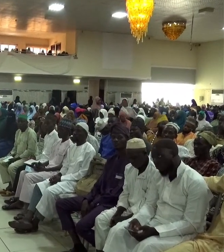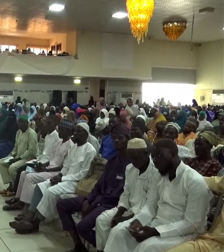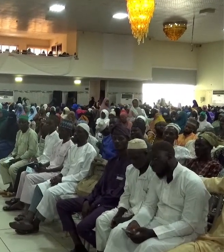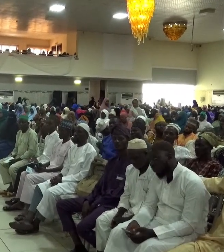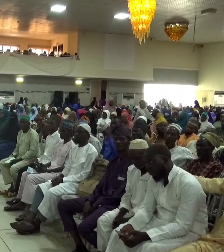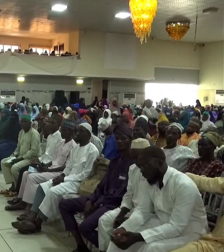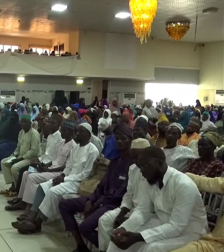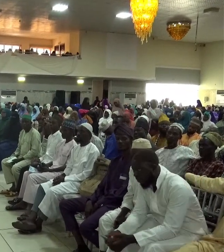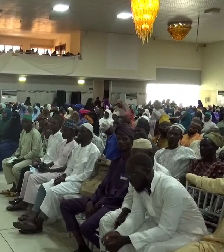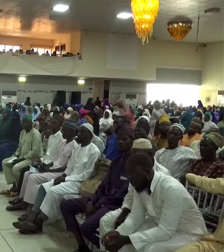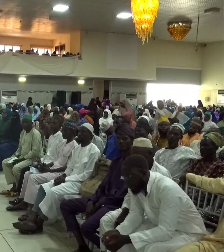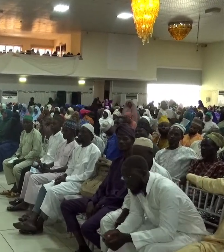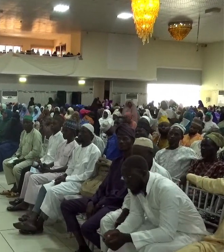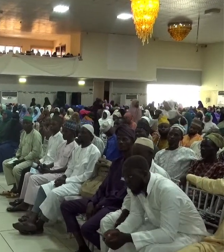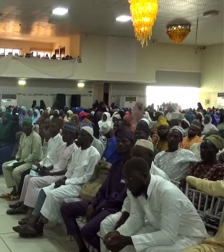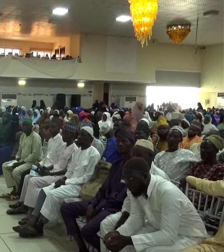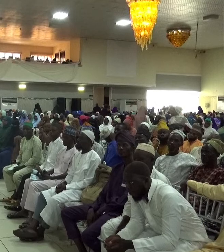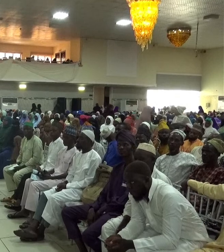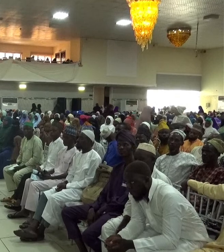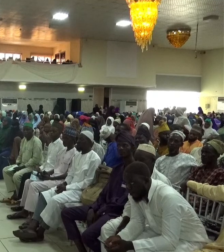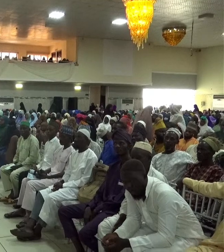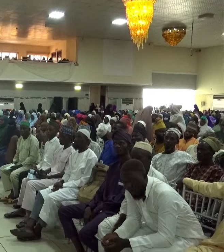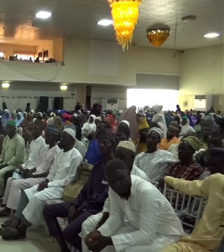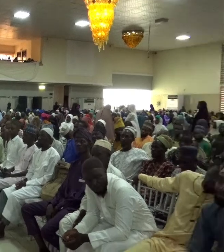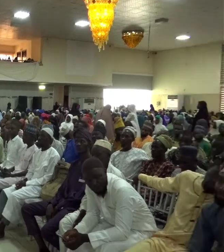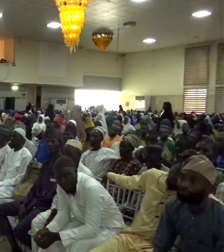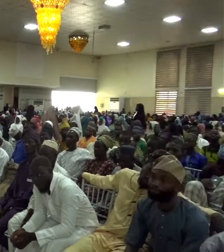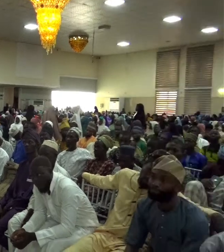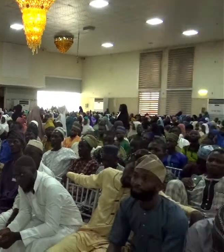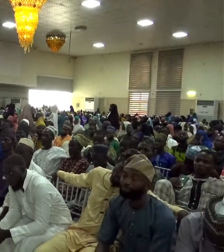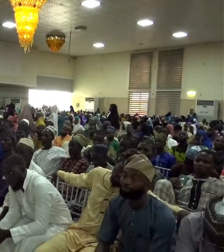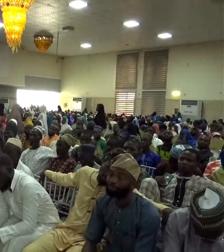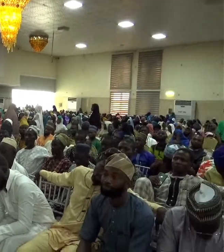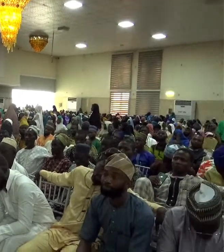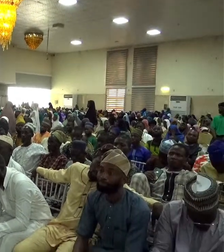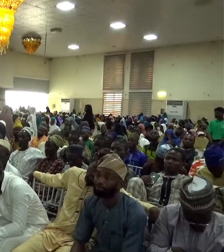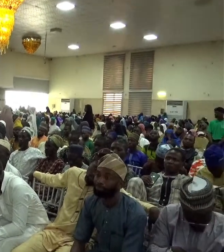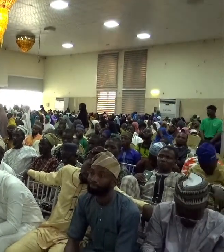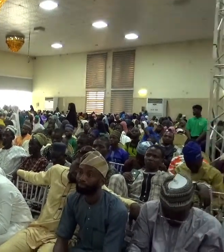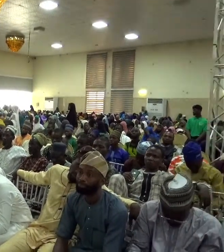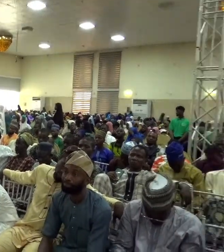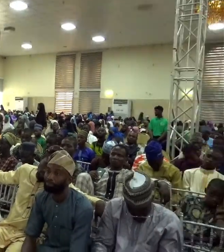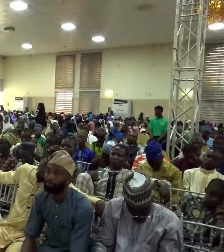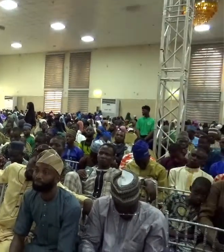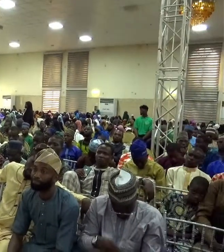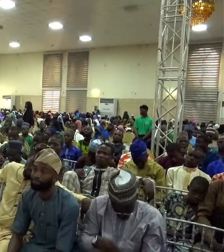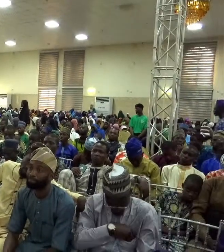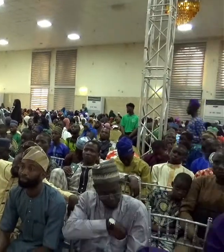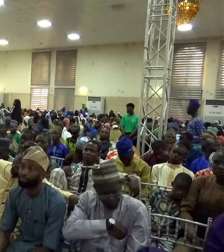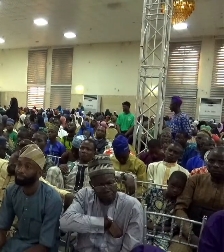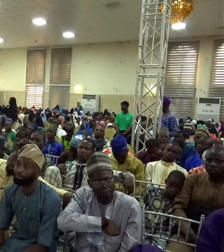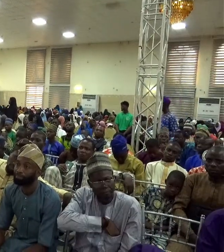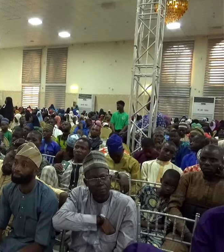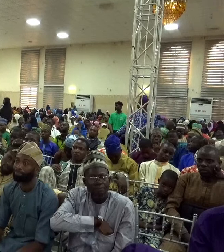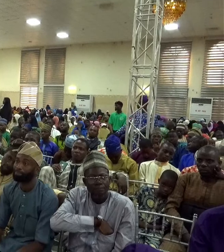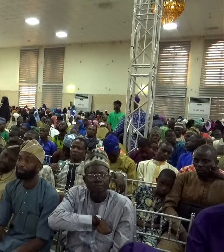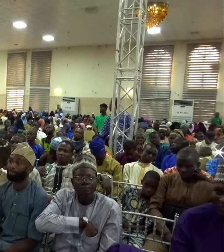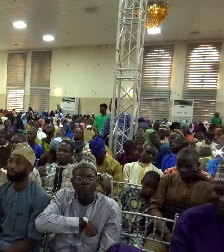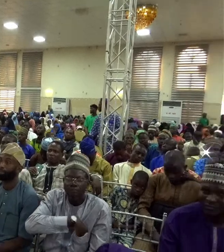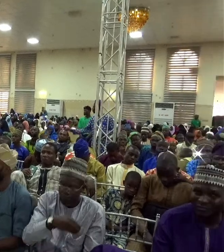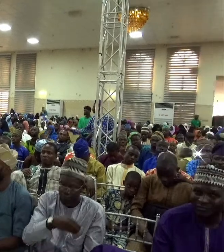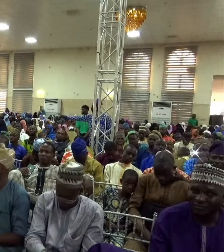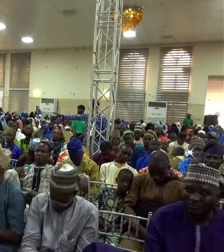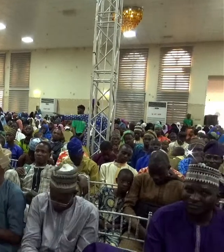is a shepherd. He will tell you everything. That is because character will help us to develop. If you possess good character, it will help you to